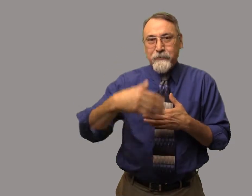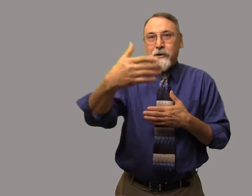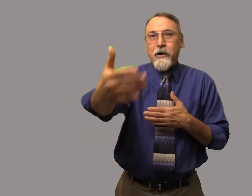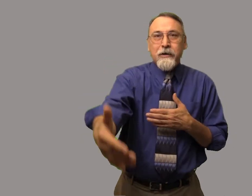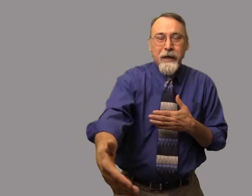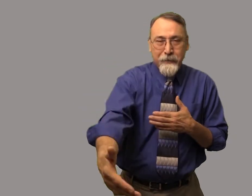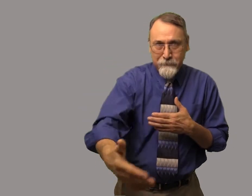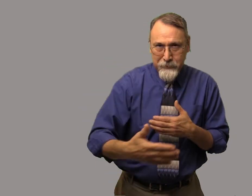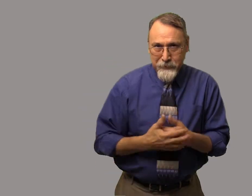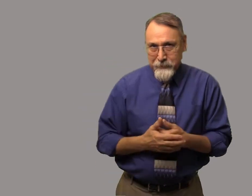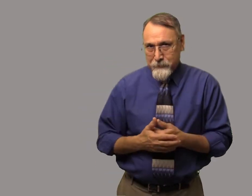an archive mechanism.